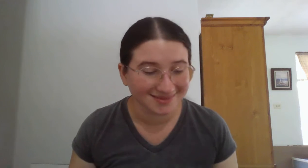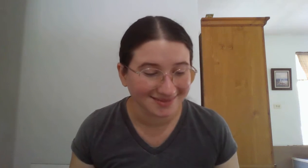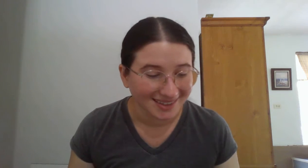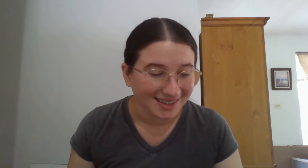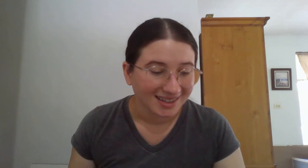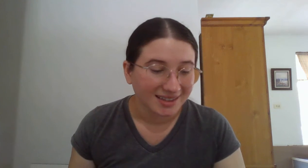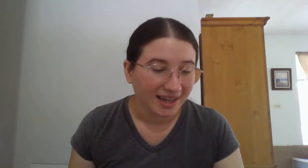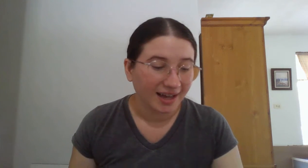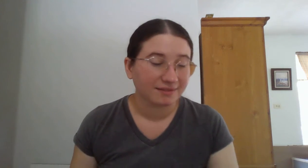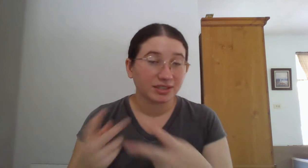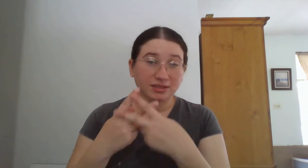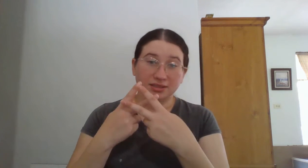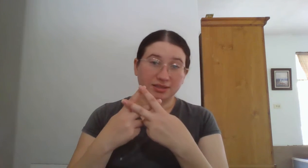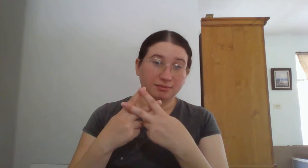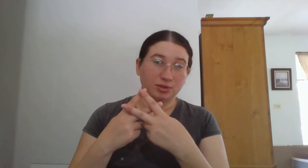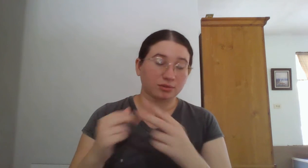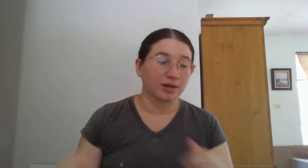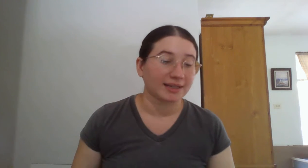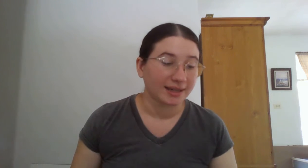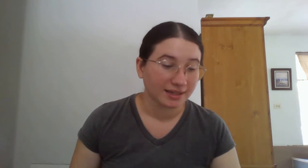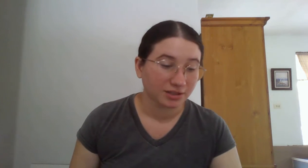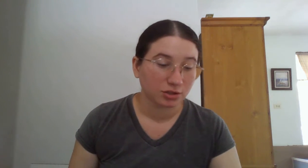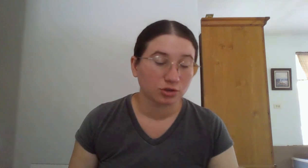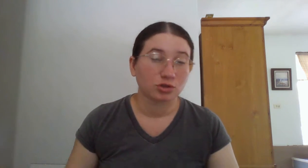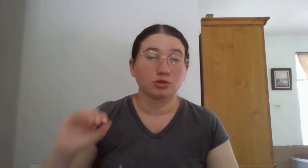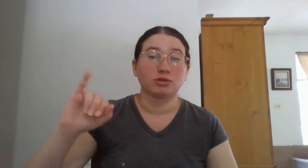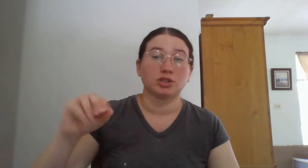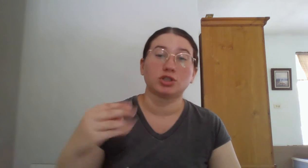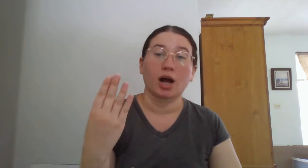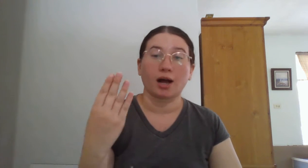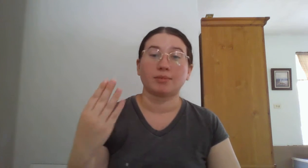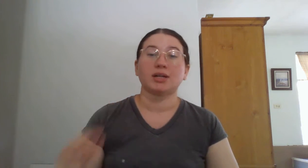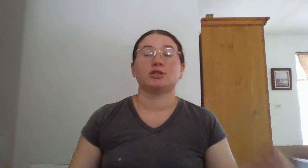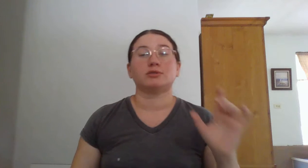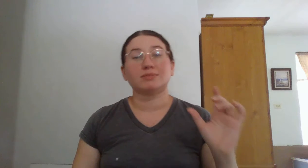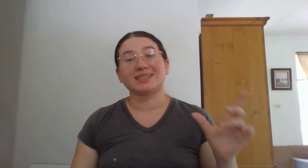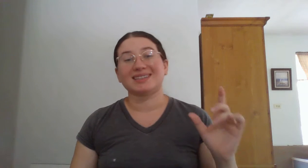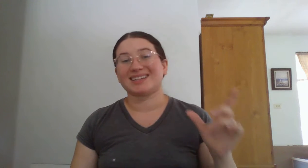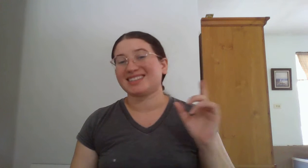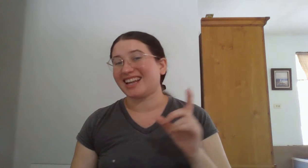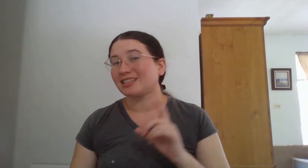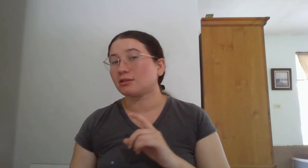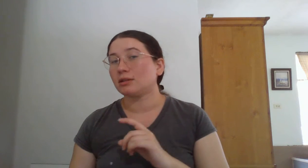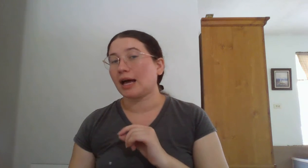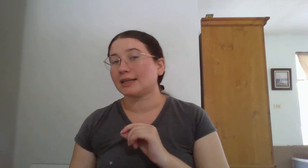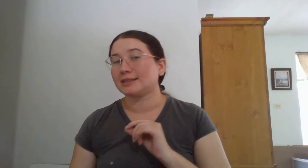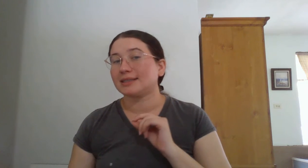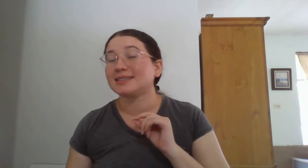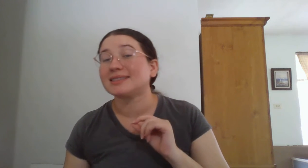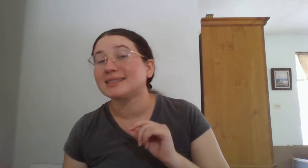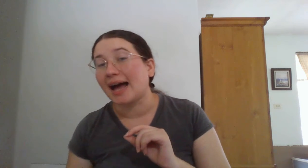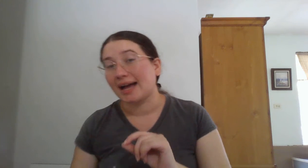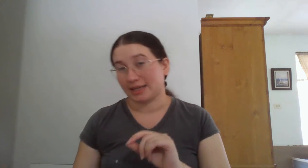hashtag. They have this symbol right next to job. So meaning that is a lexicalized